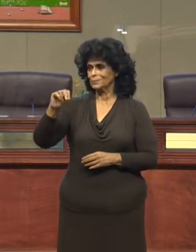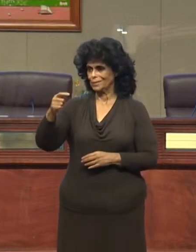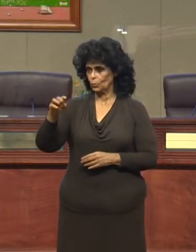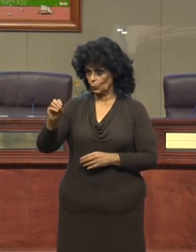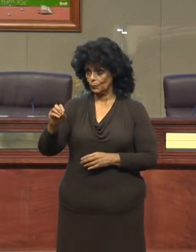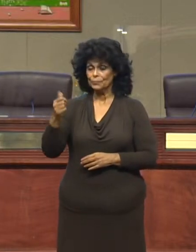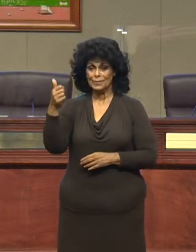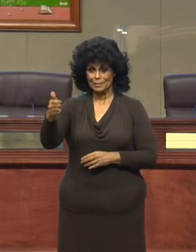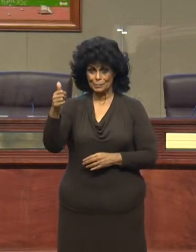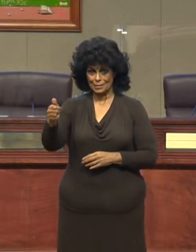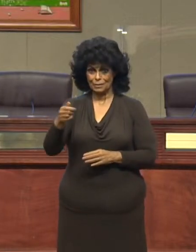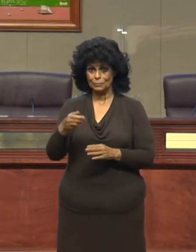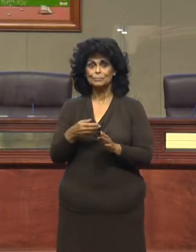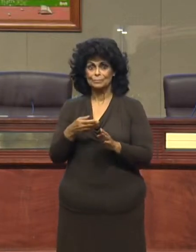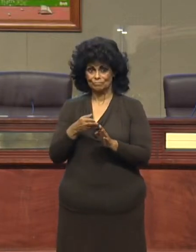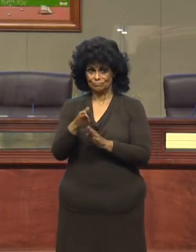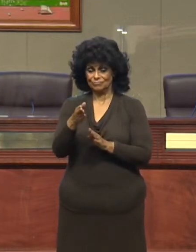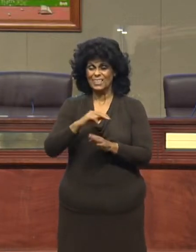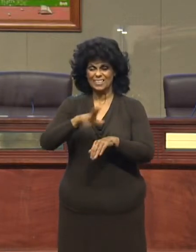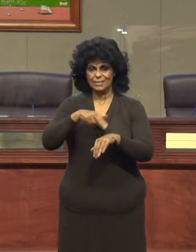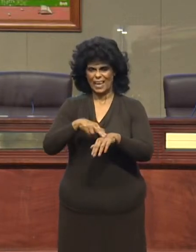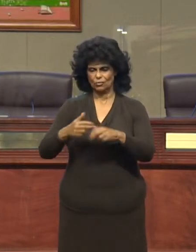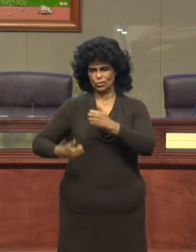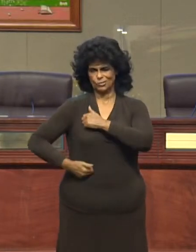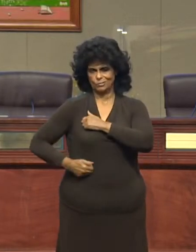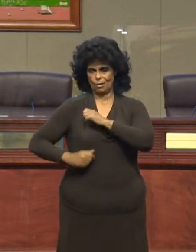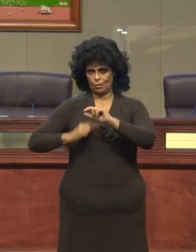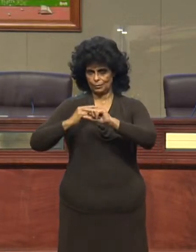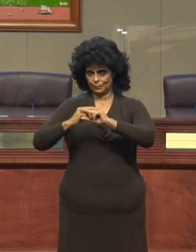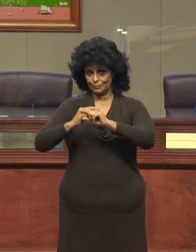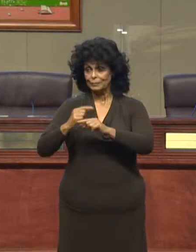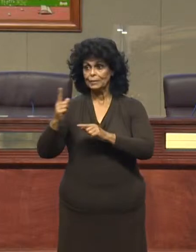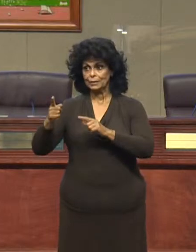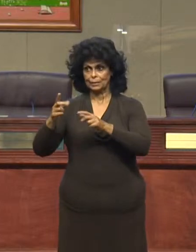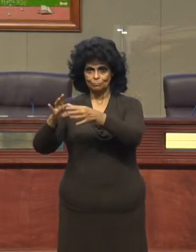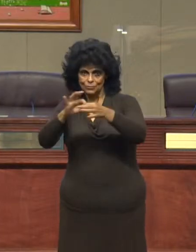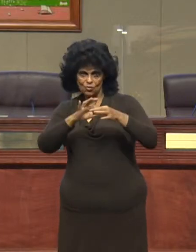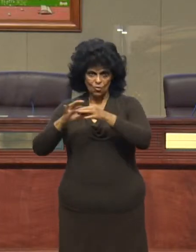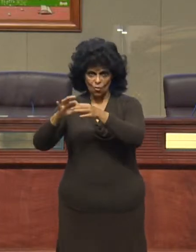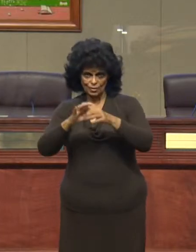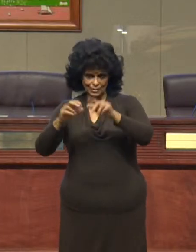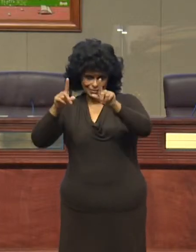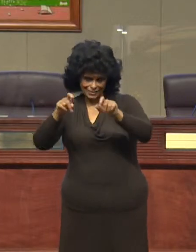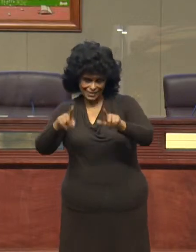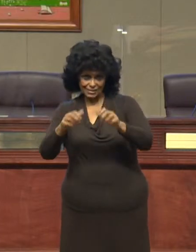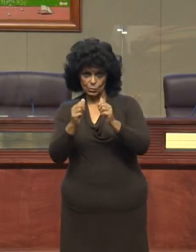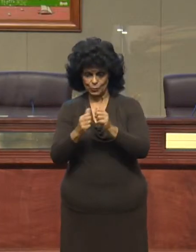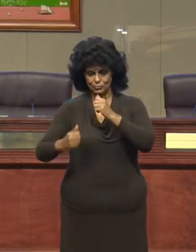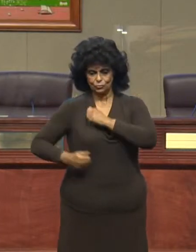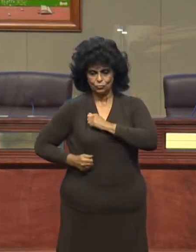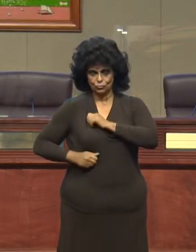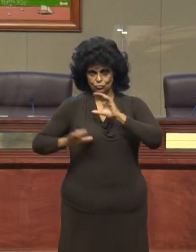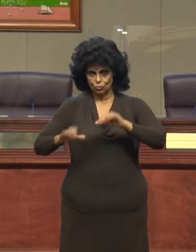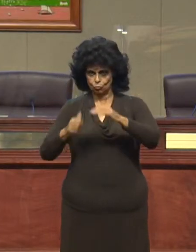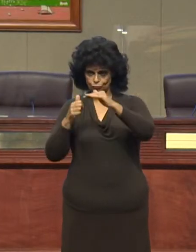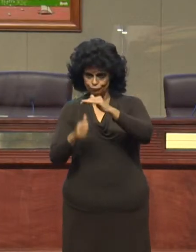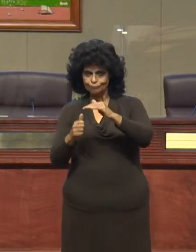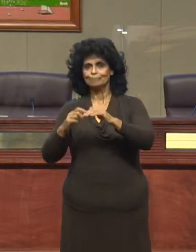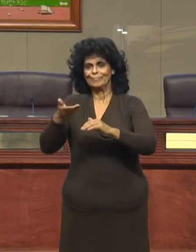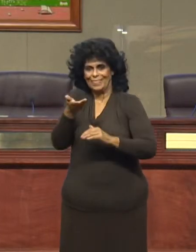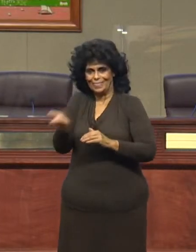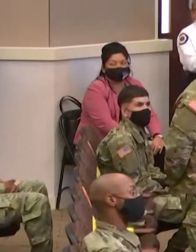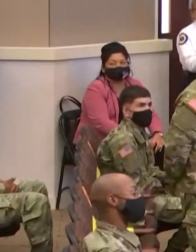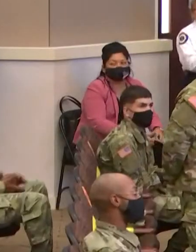Specialist Quintino coordinated testing and vaccination efforts with a team of soldiers assigned to the testing